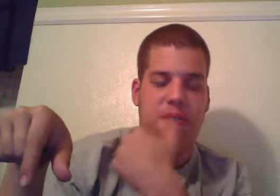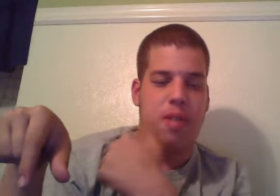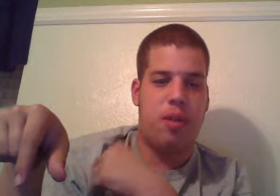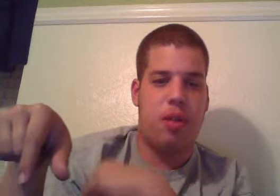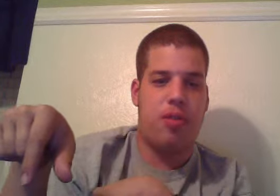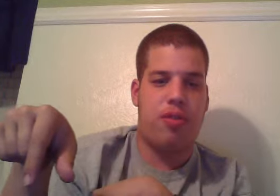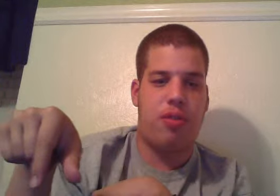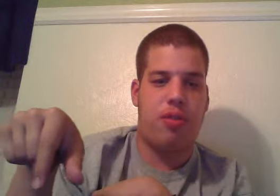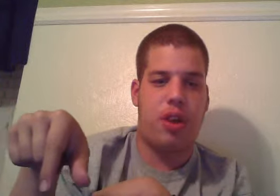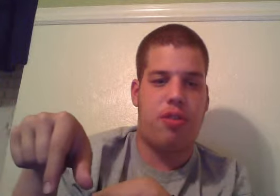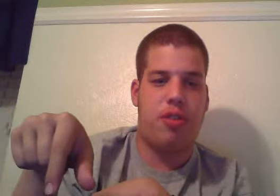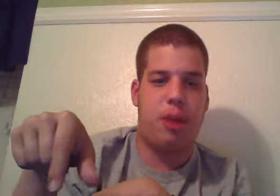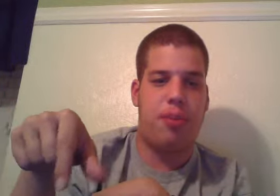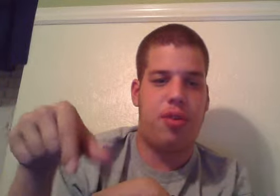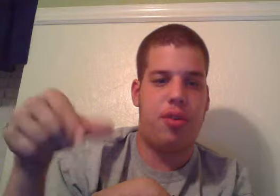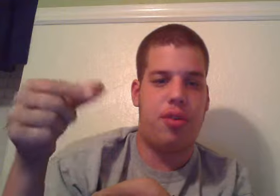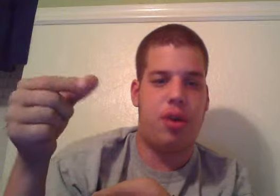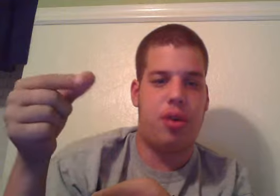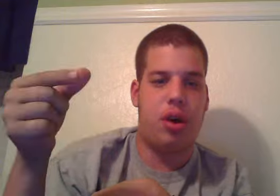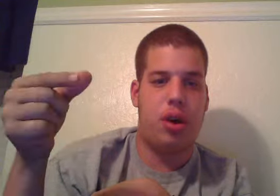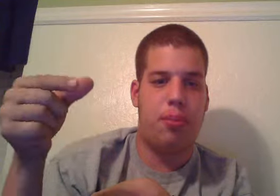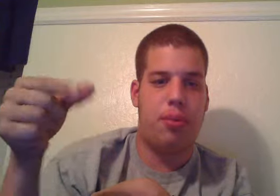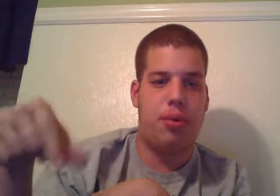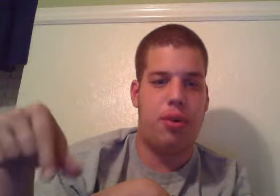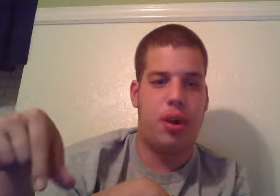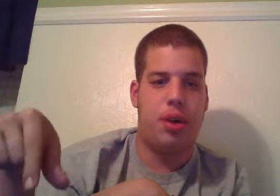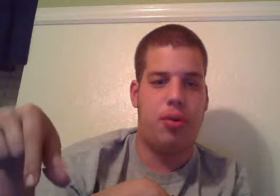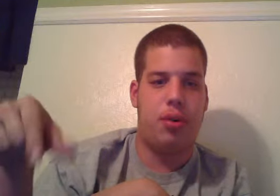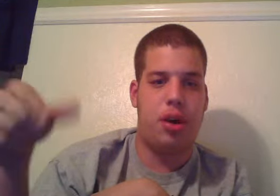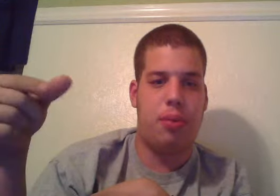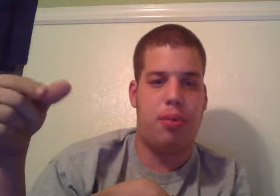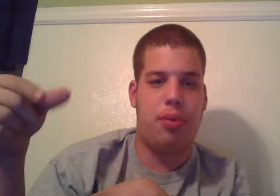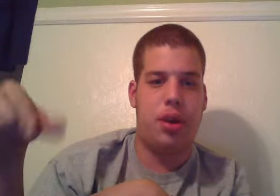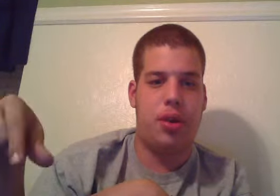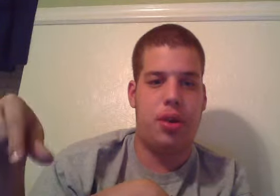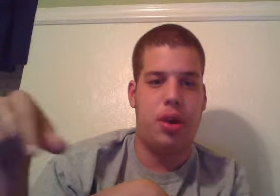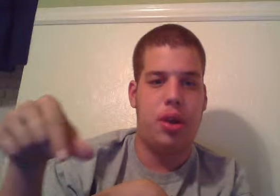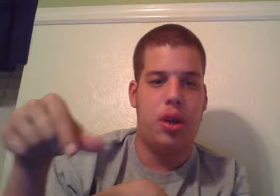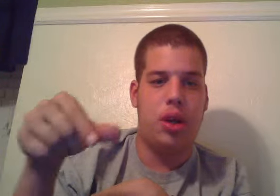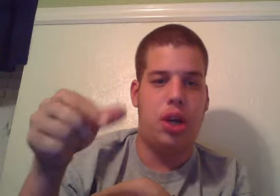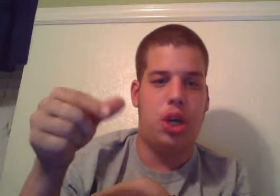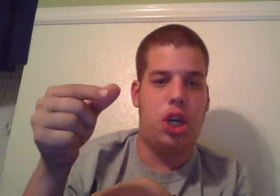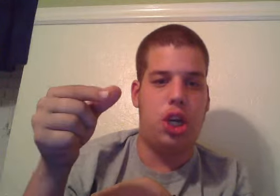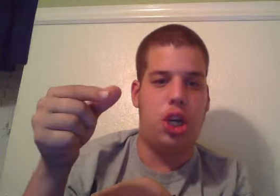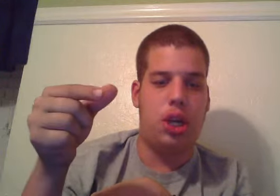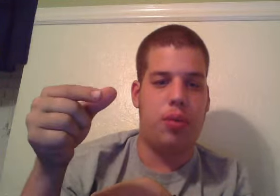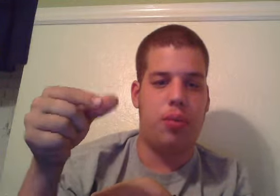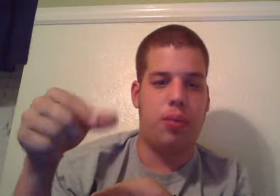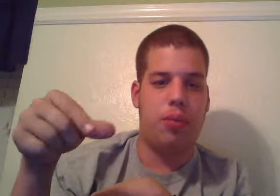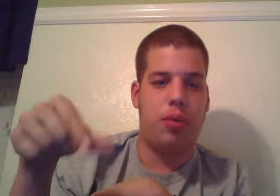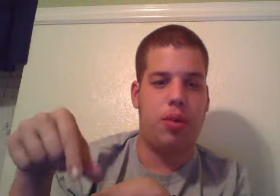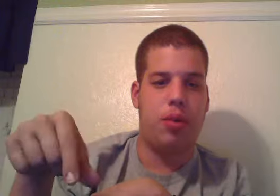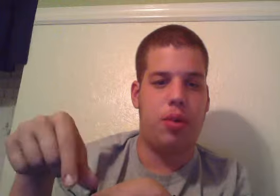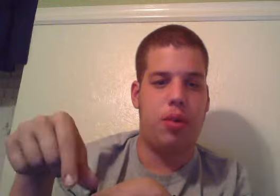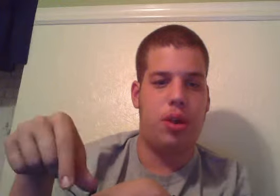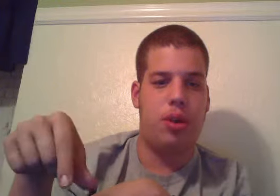They're flipped. So, up, down, up, down. G, Q,